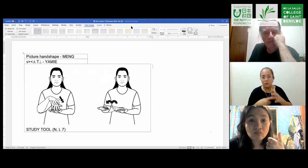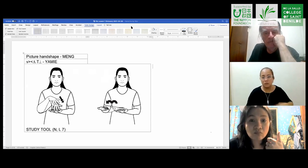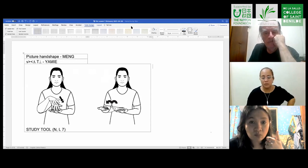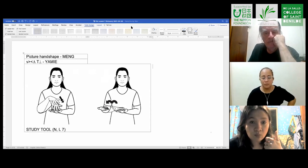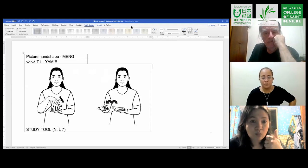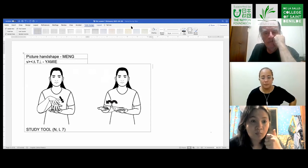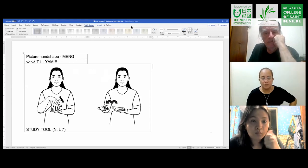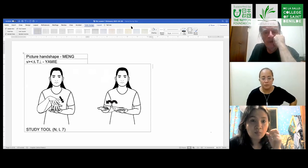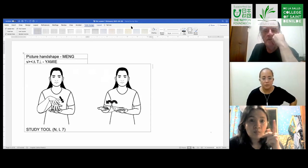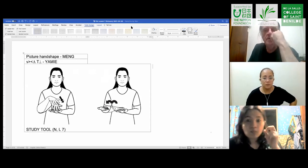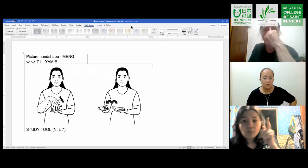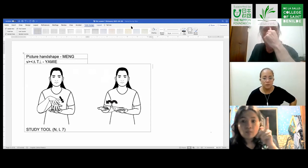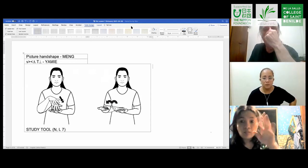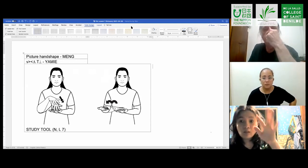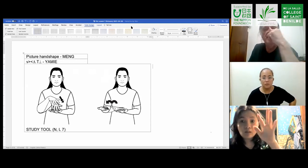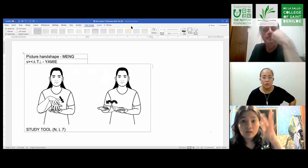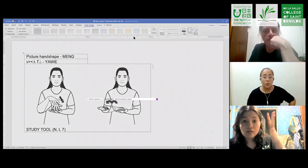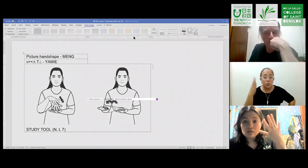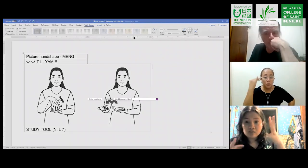Okay. because it's a compound sign.